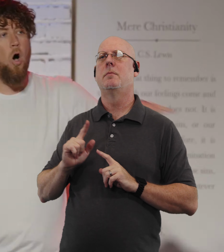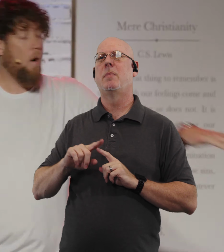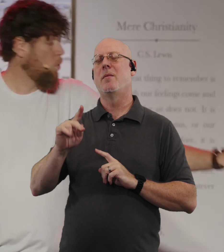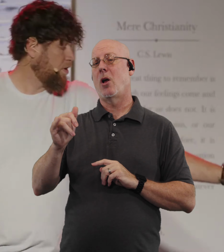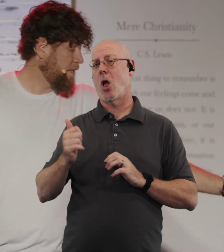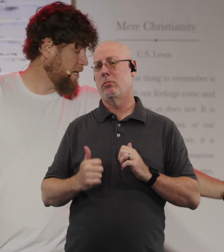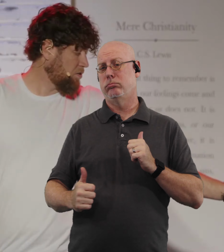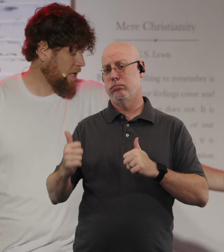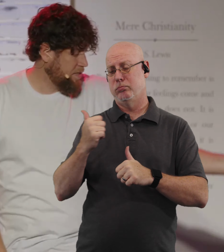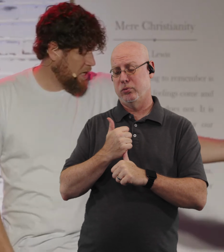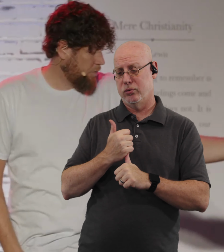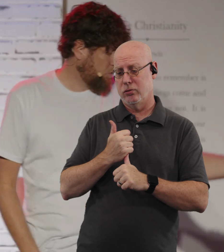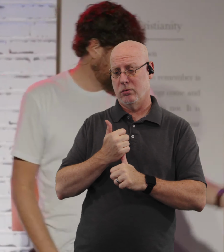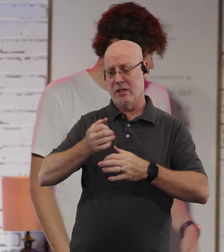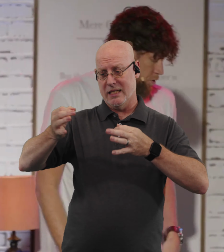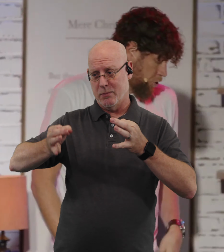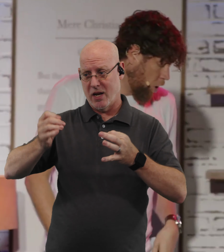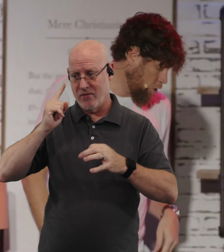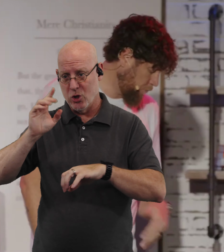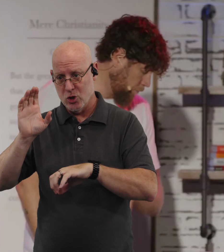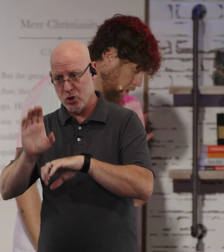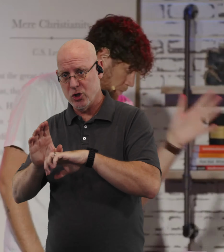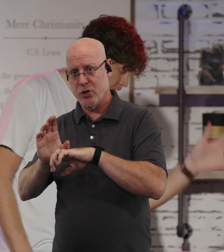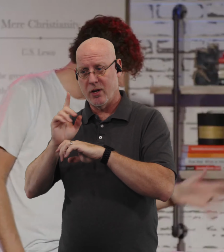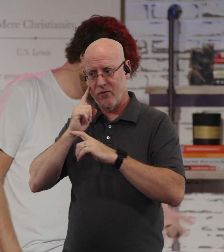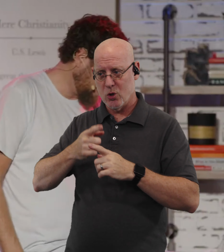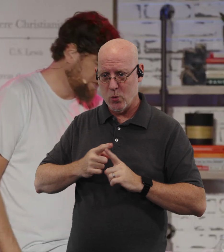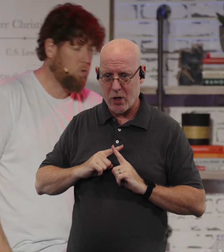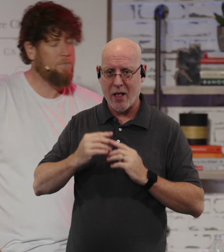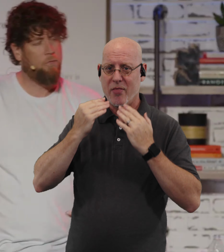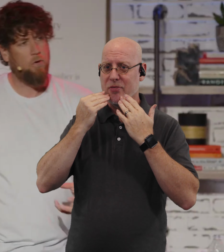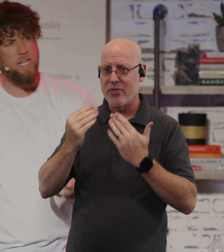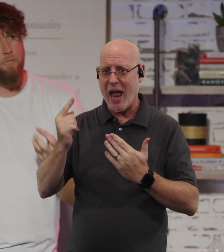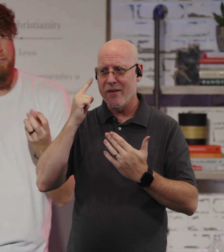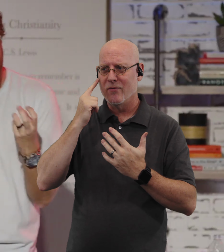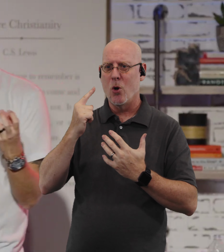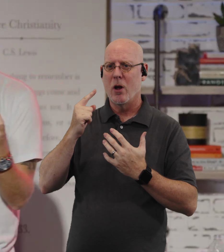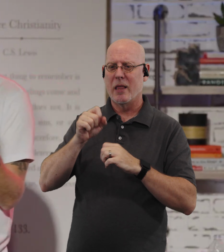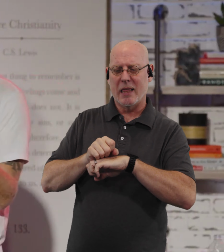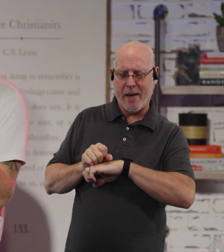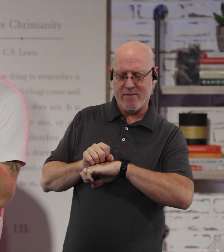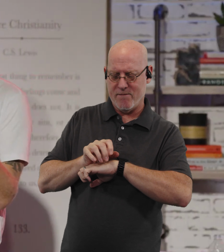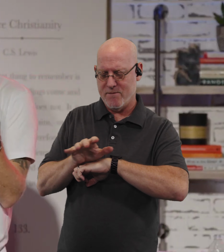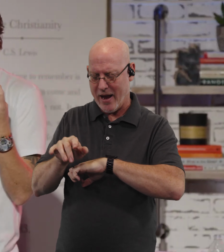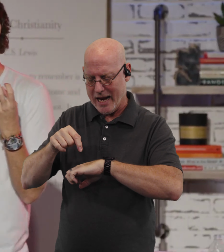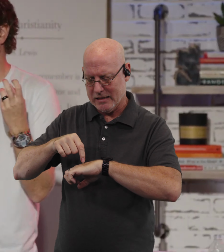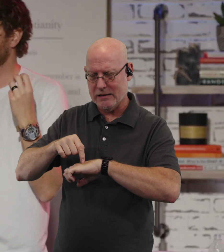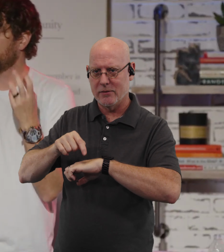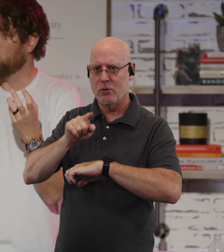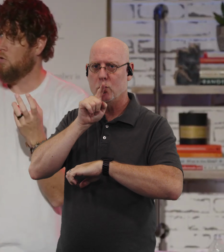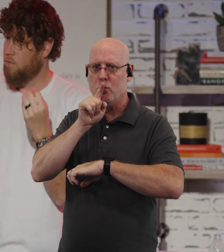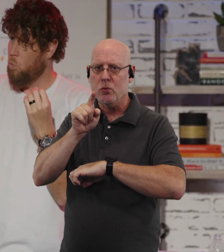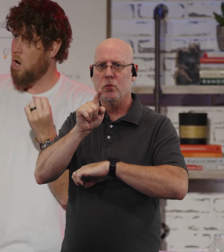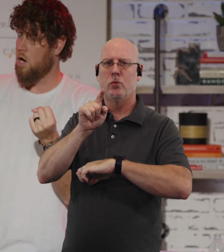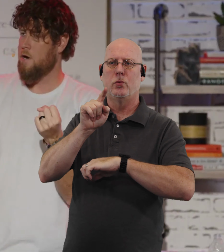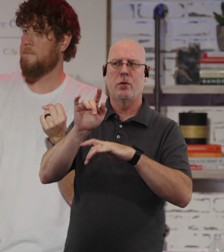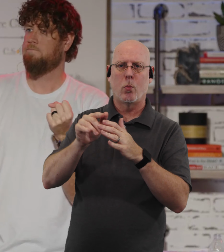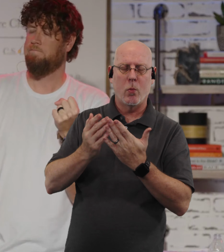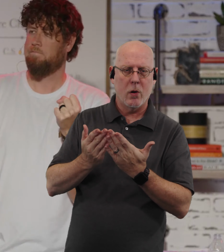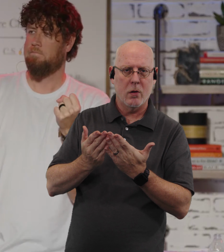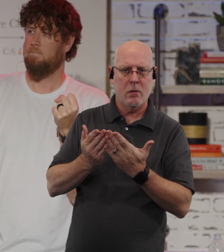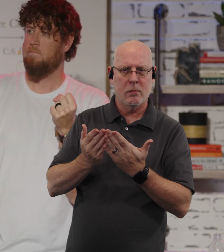But Paul, more than anything else, lays out for the church, for fellow believers, that he's grateful for the effect of the truth, of the